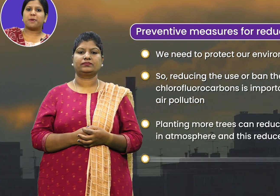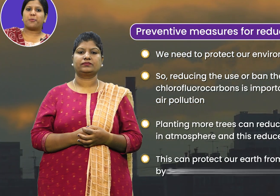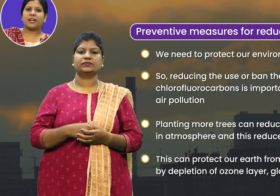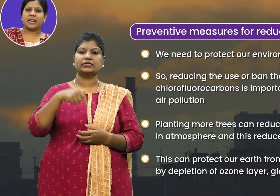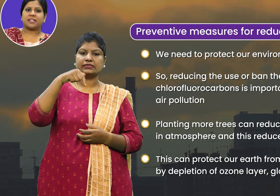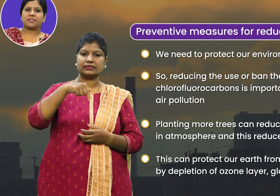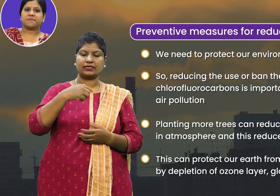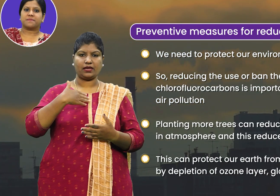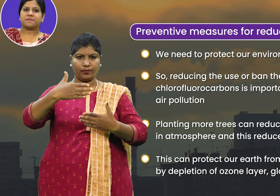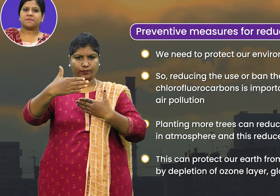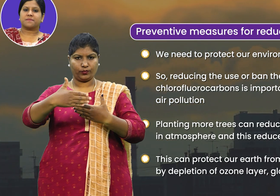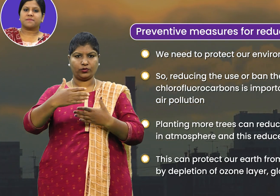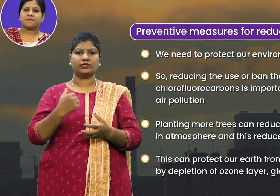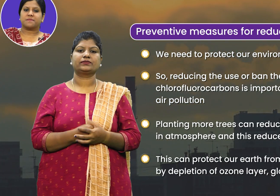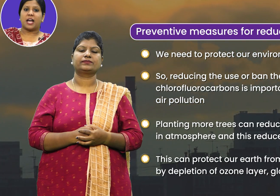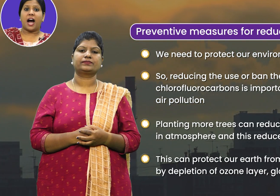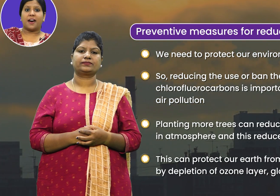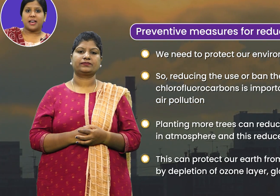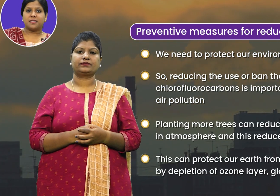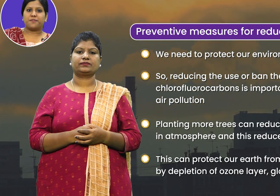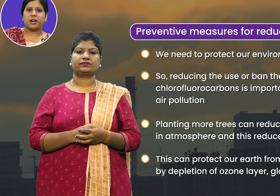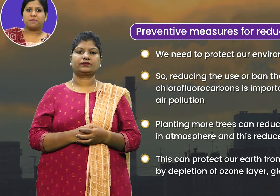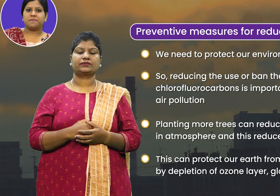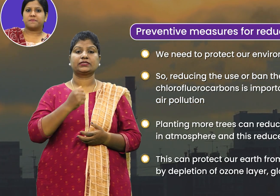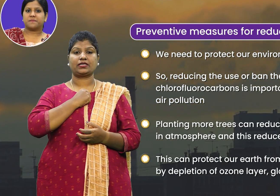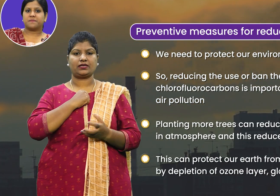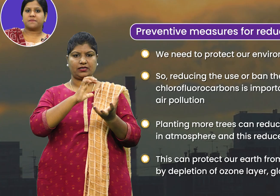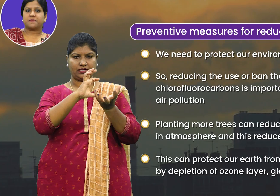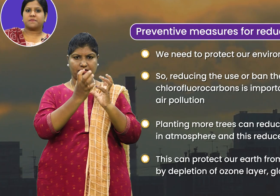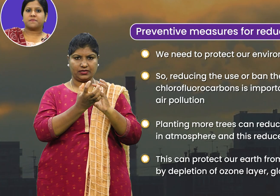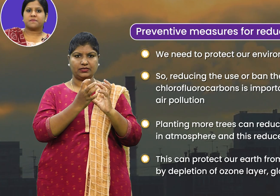This can protect our earth from